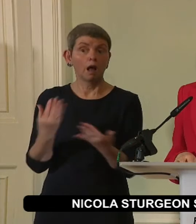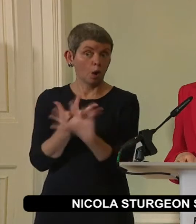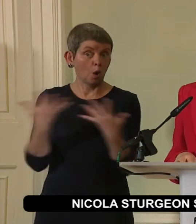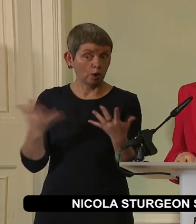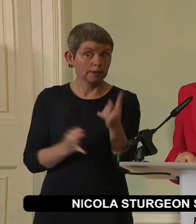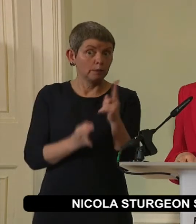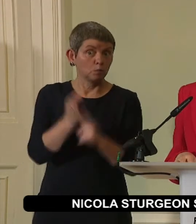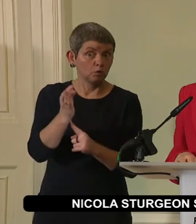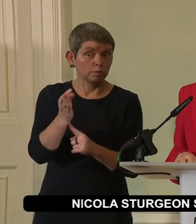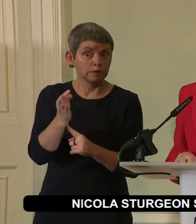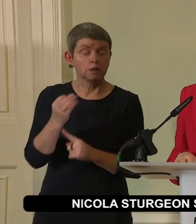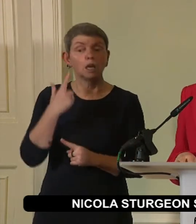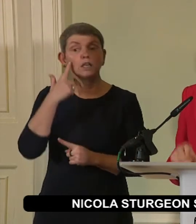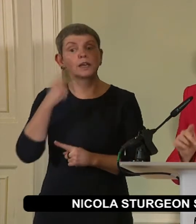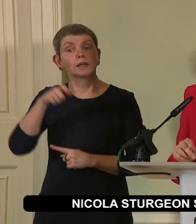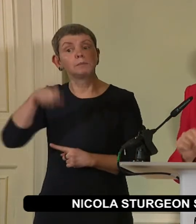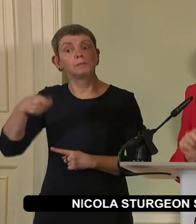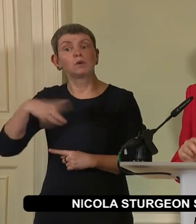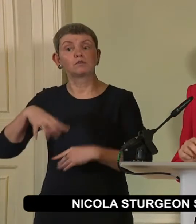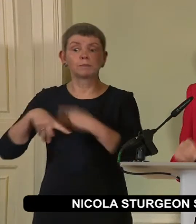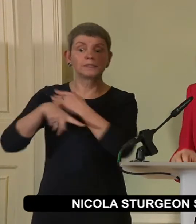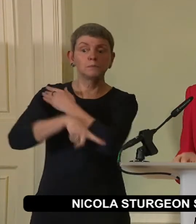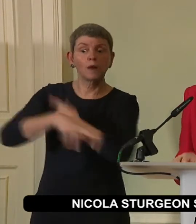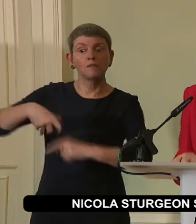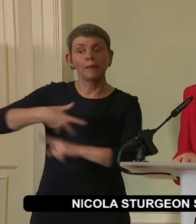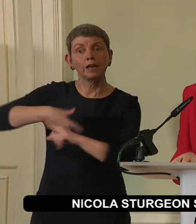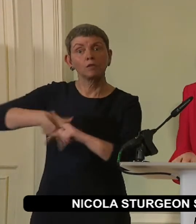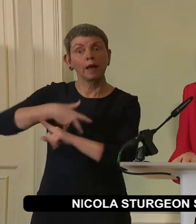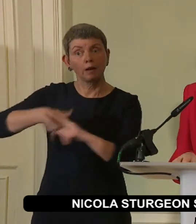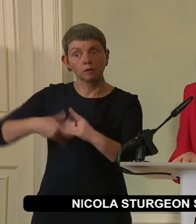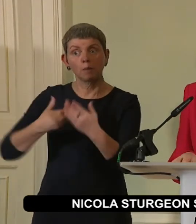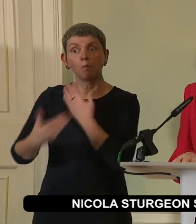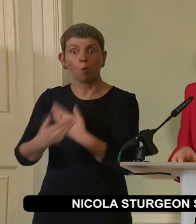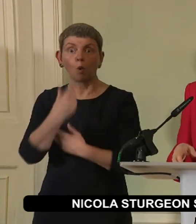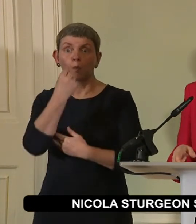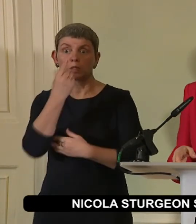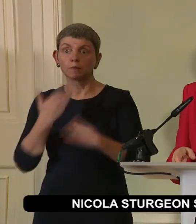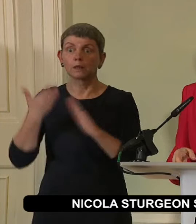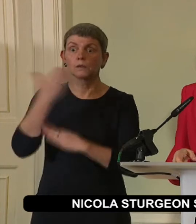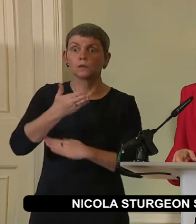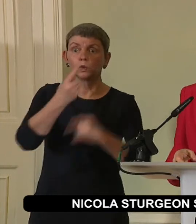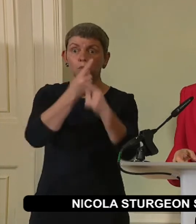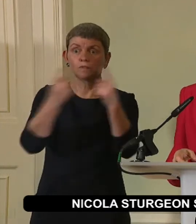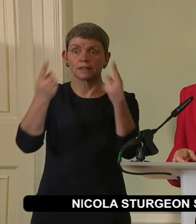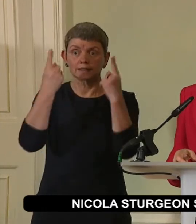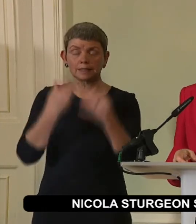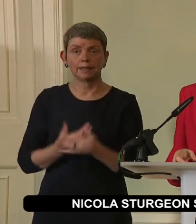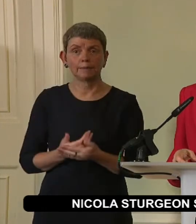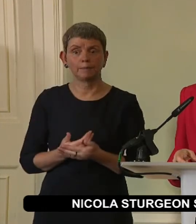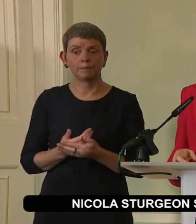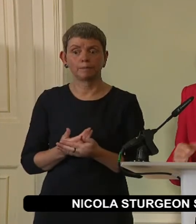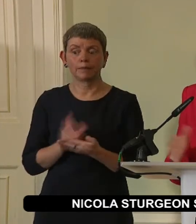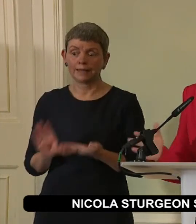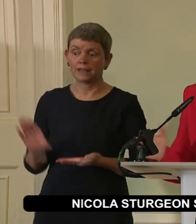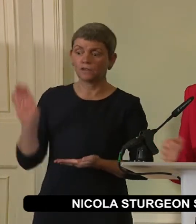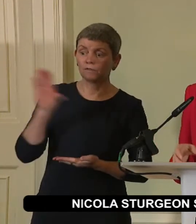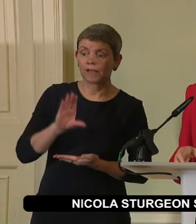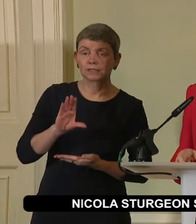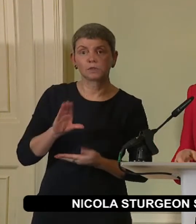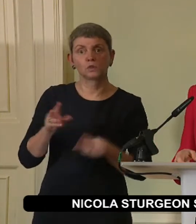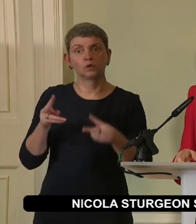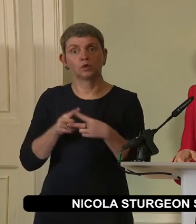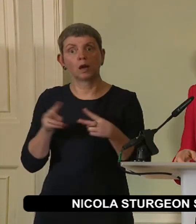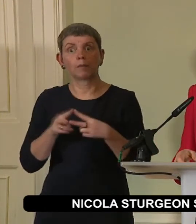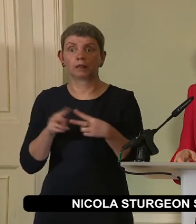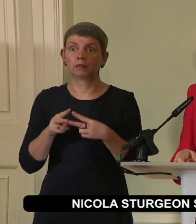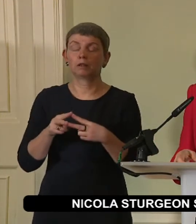backgrounds have never had a better chance of going to university than now. Our investment to double early learning and childcare is